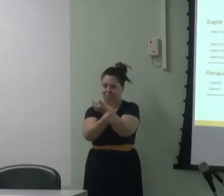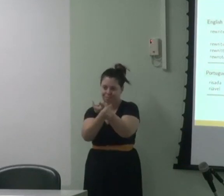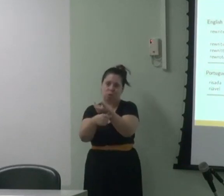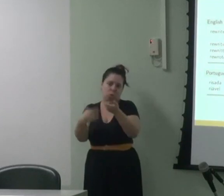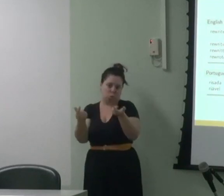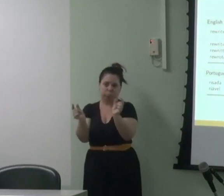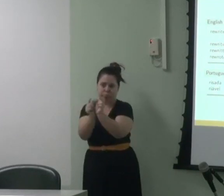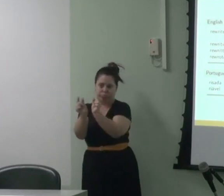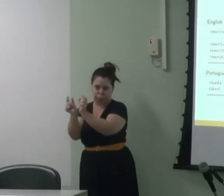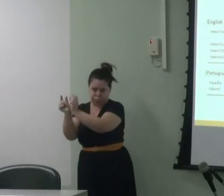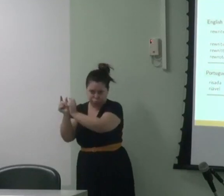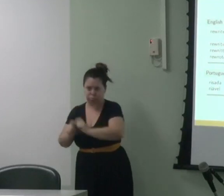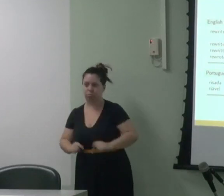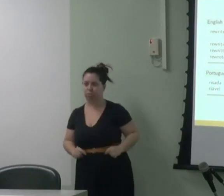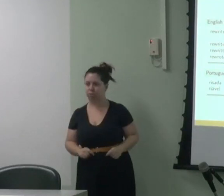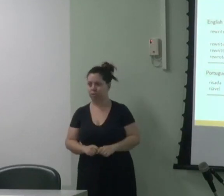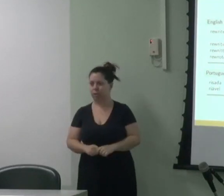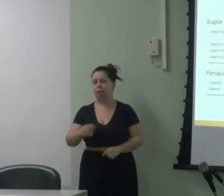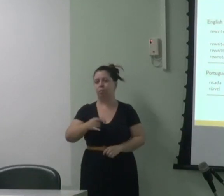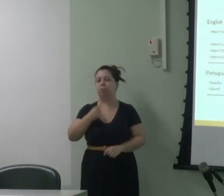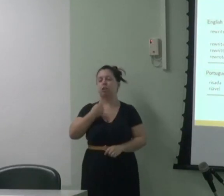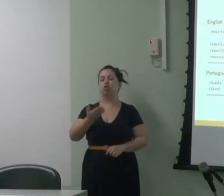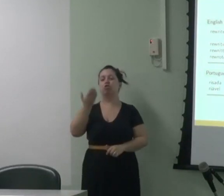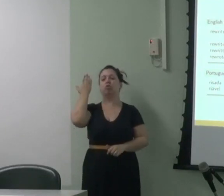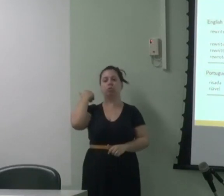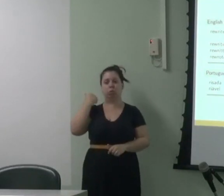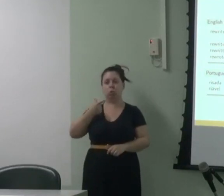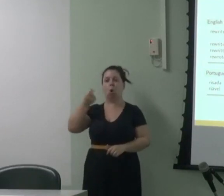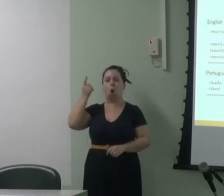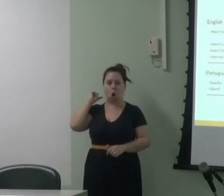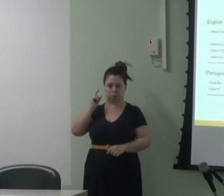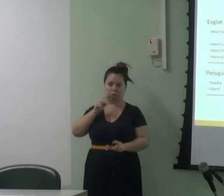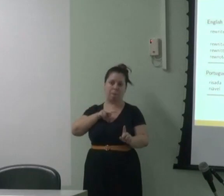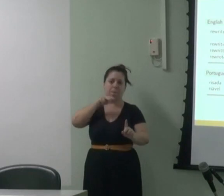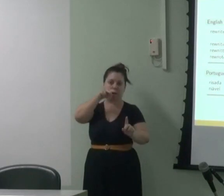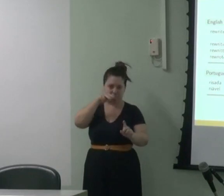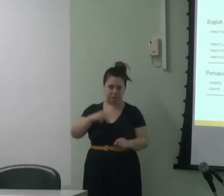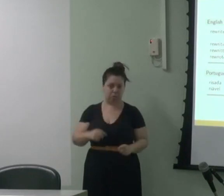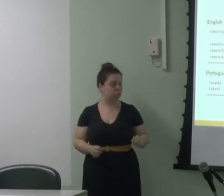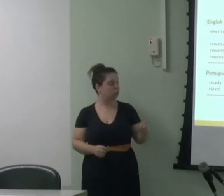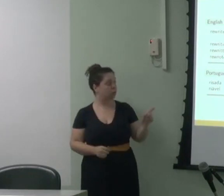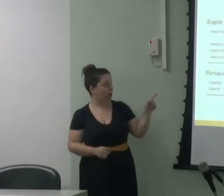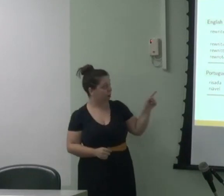citation form, what we saw in the Unimorph project, right? So what we have here